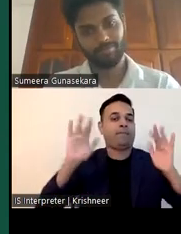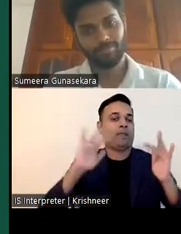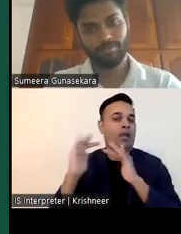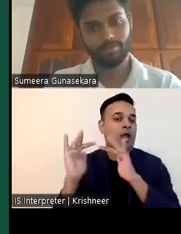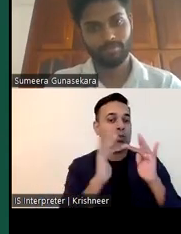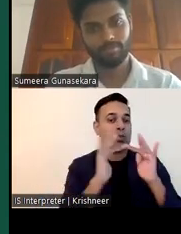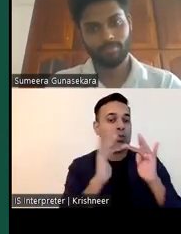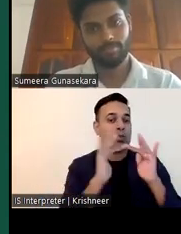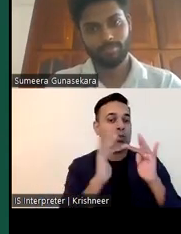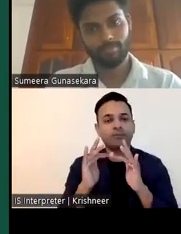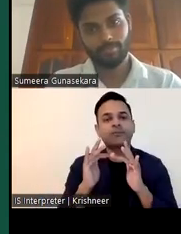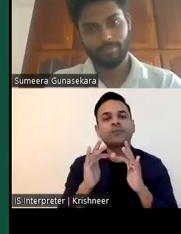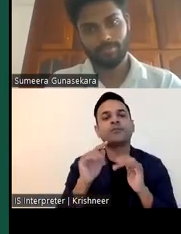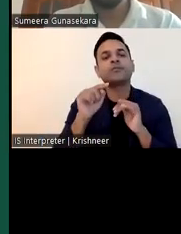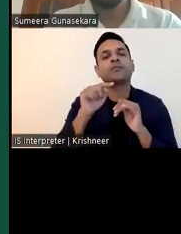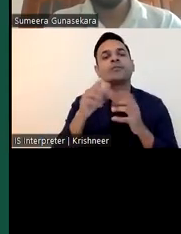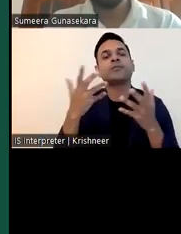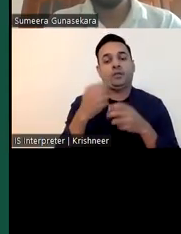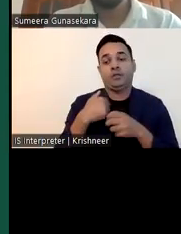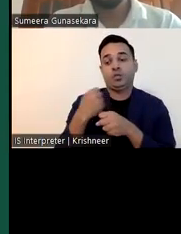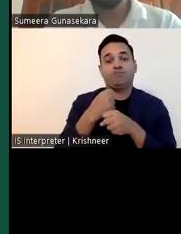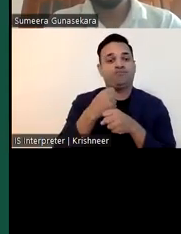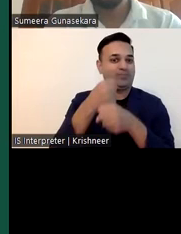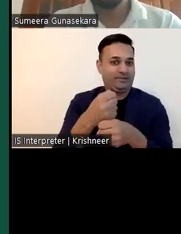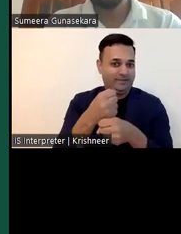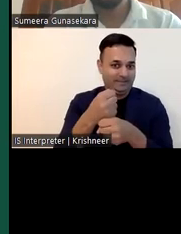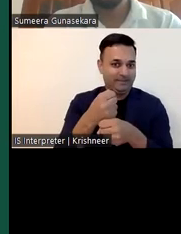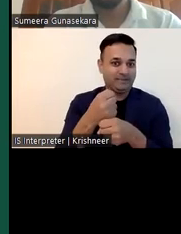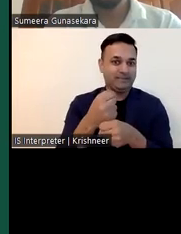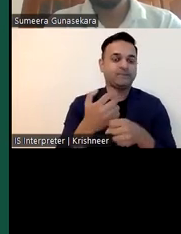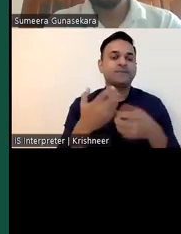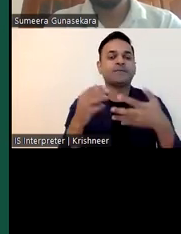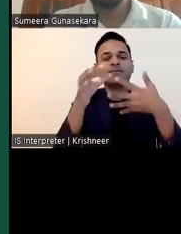with differently able, common group of care leavers in Sri Lanka. So currently